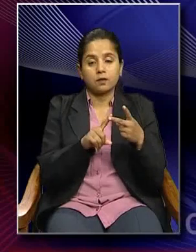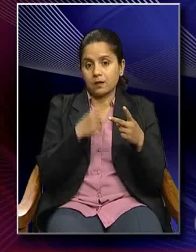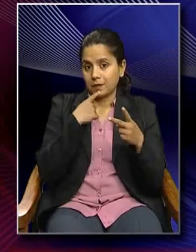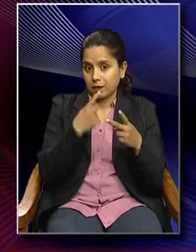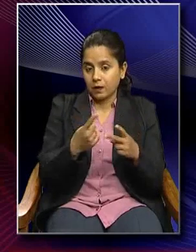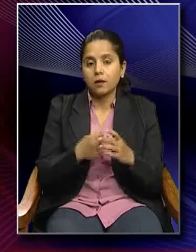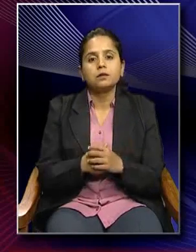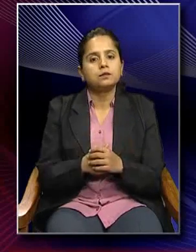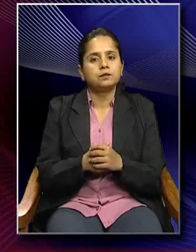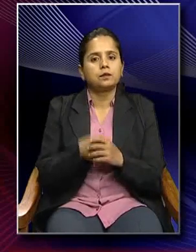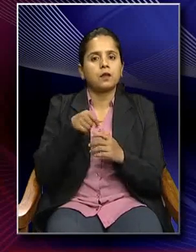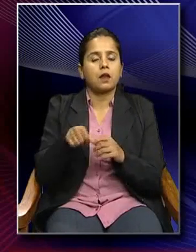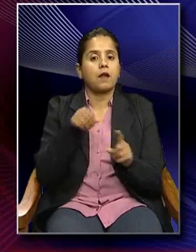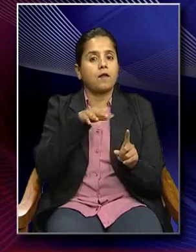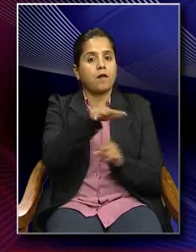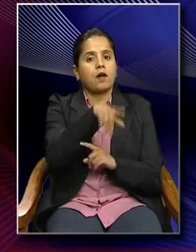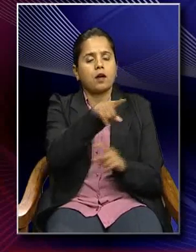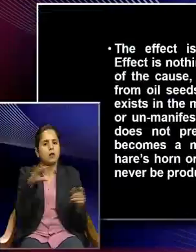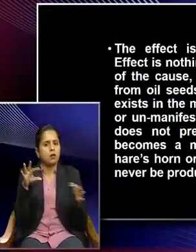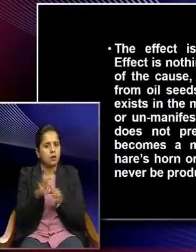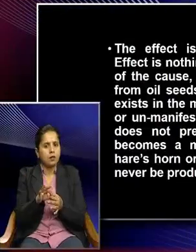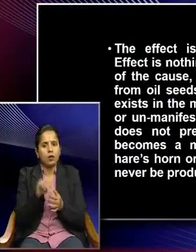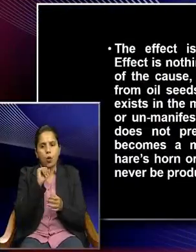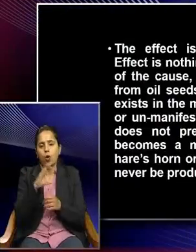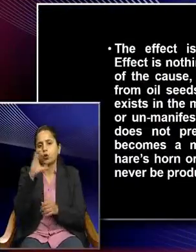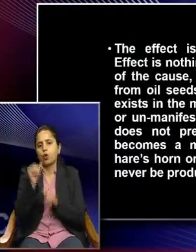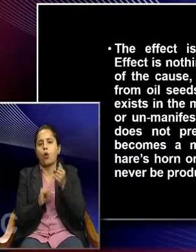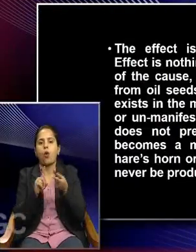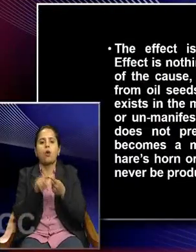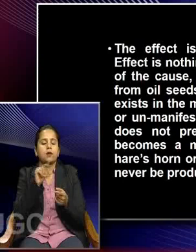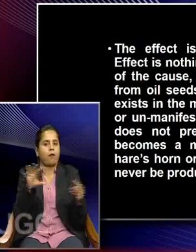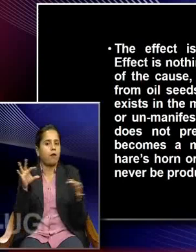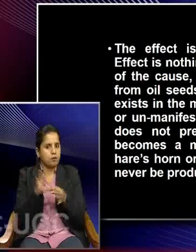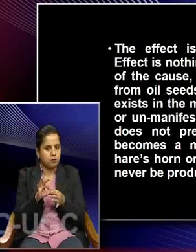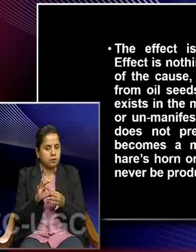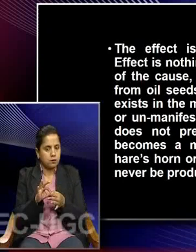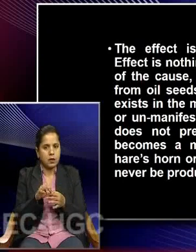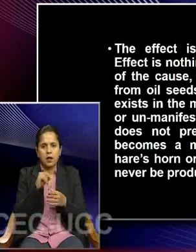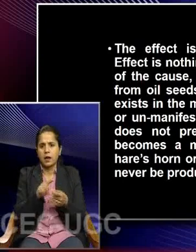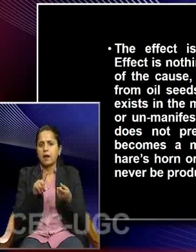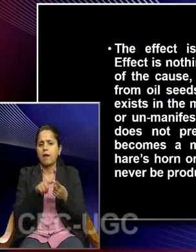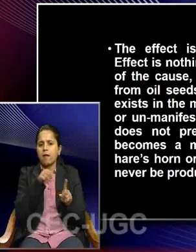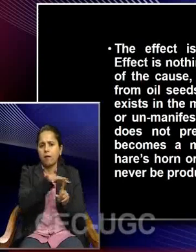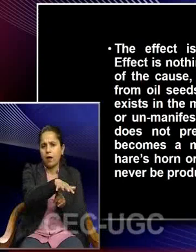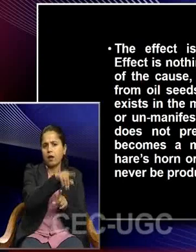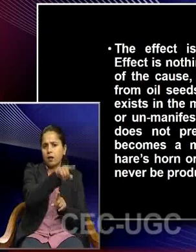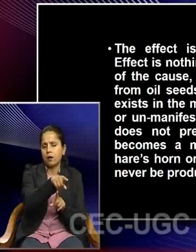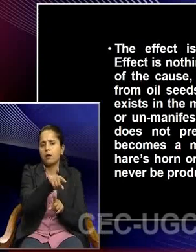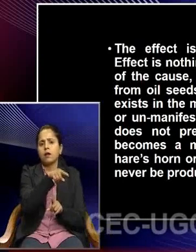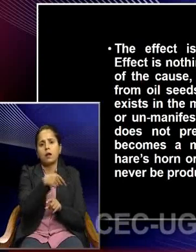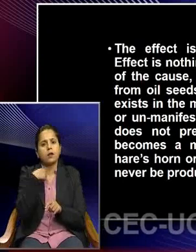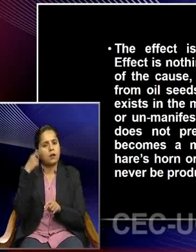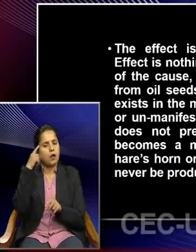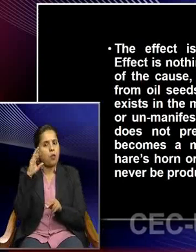is that the effect is related to its cause. Effect is nothing but the manifestation of